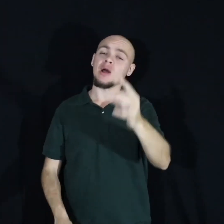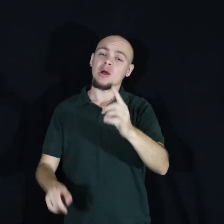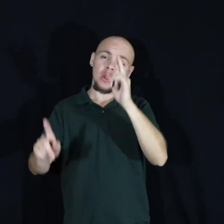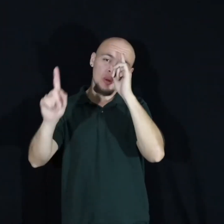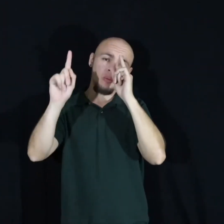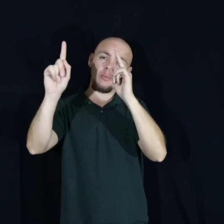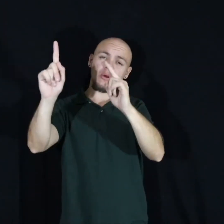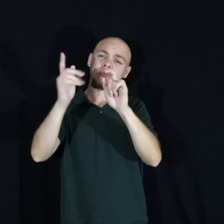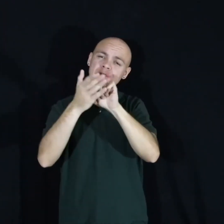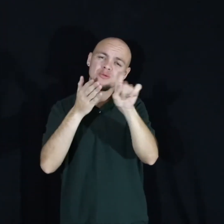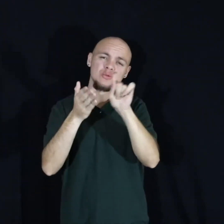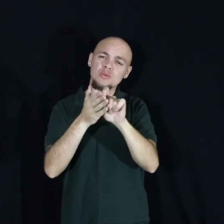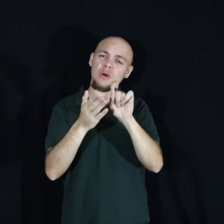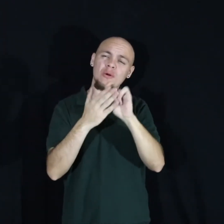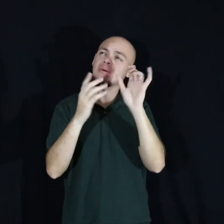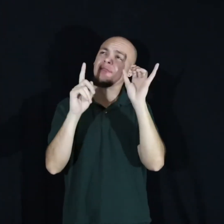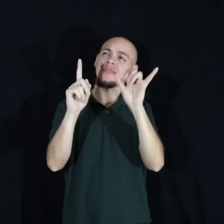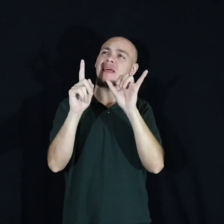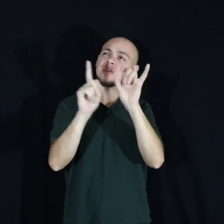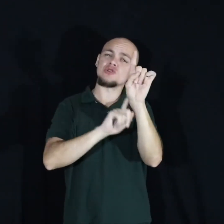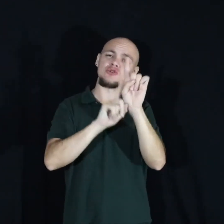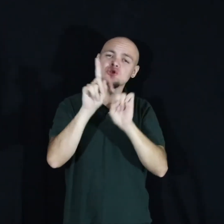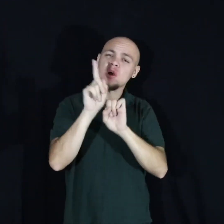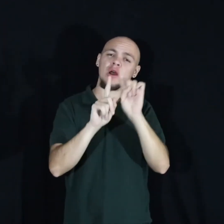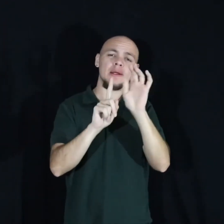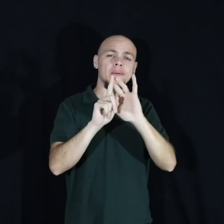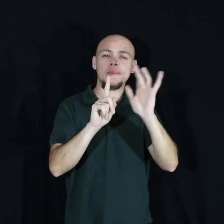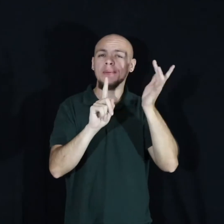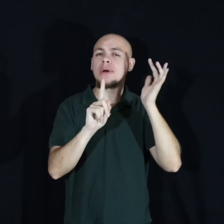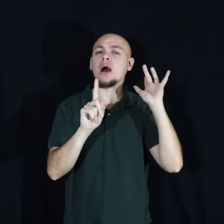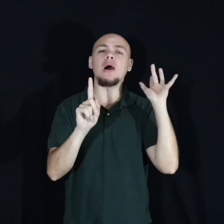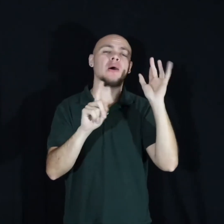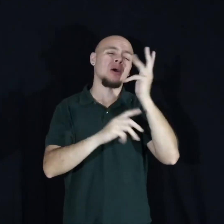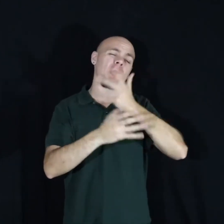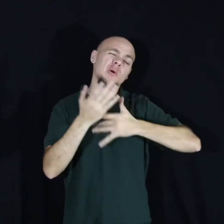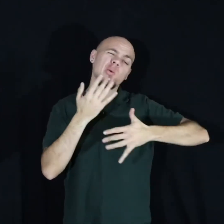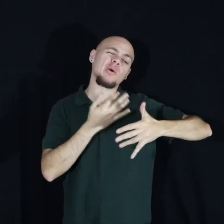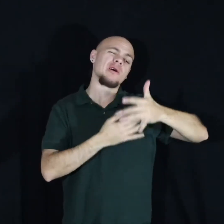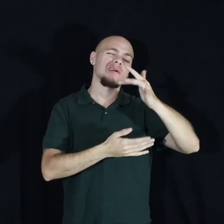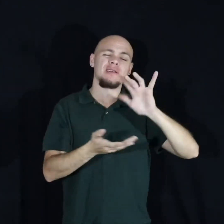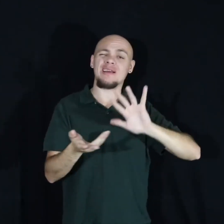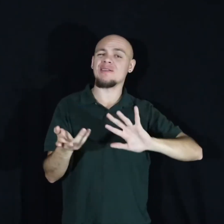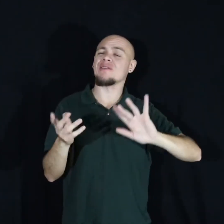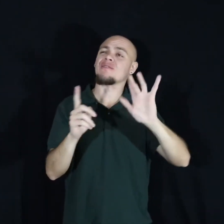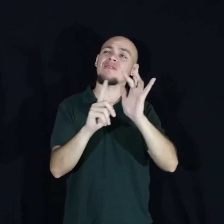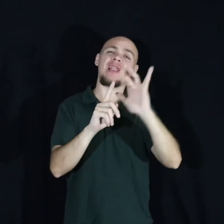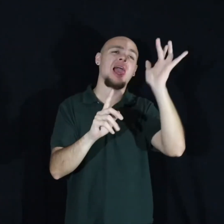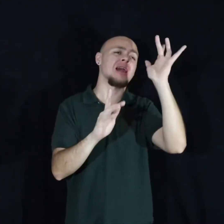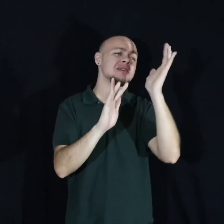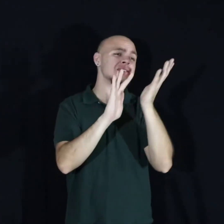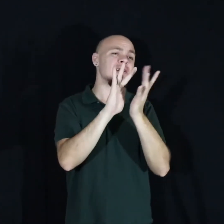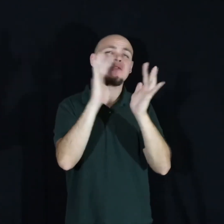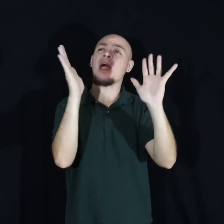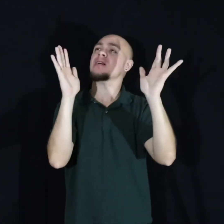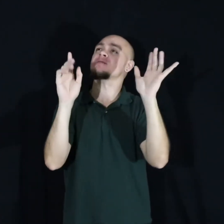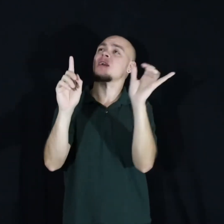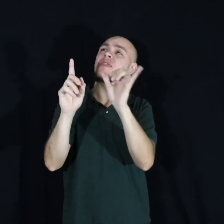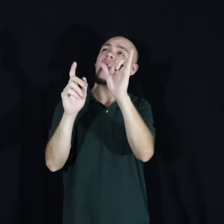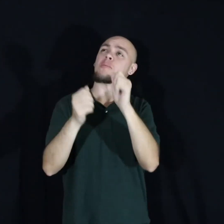in the stars and they twinkled, whirling in brilliant flips and flickers, all to please the